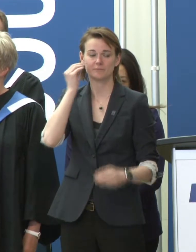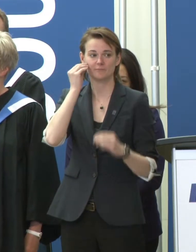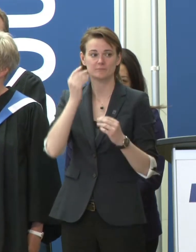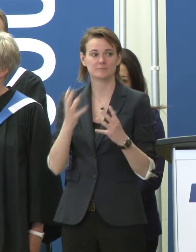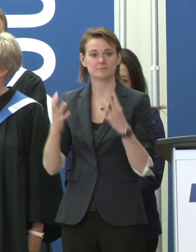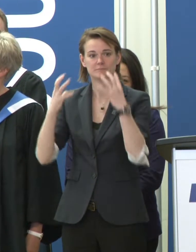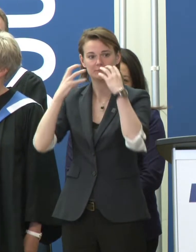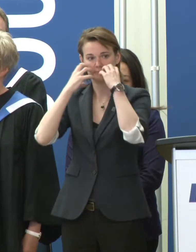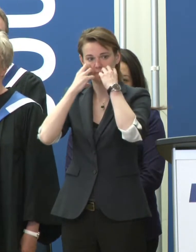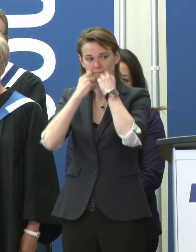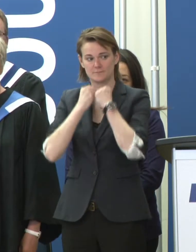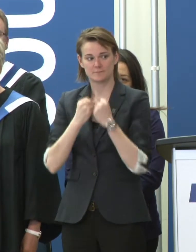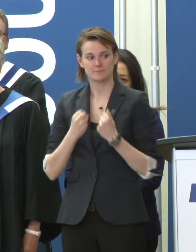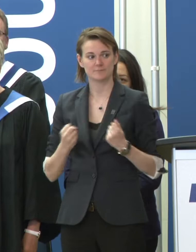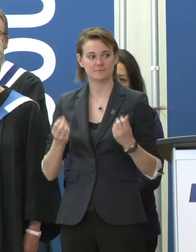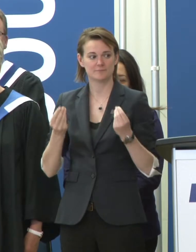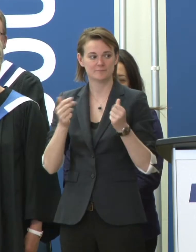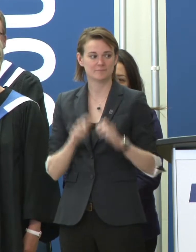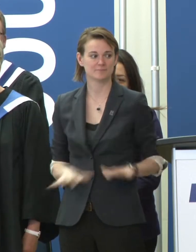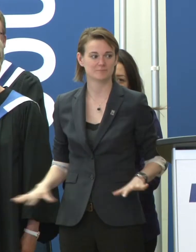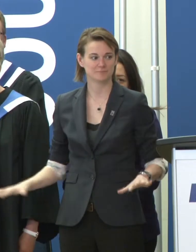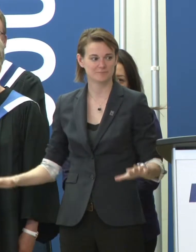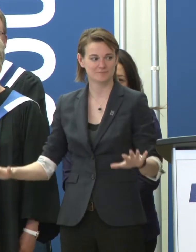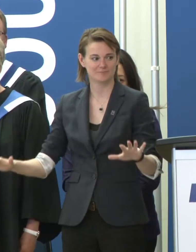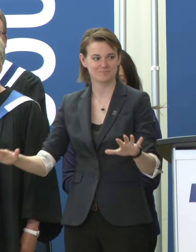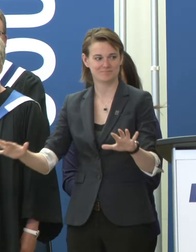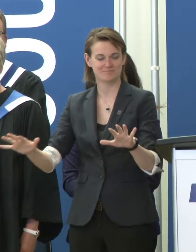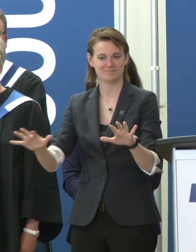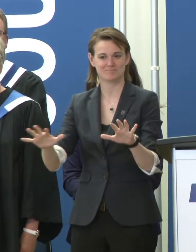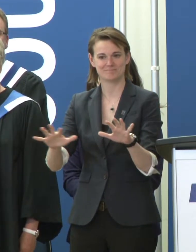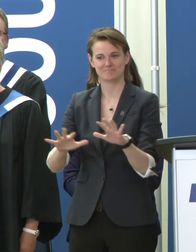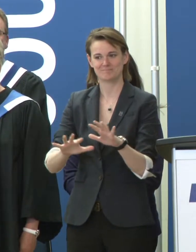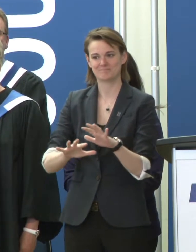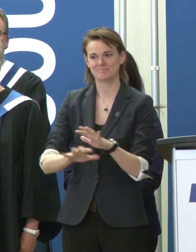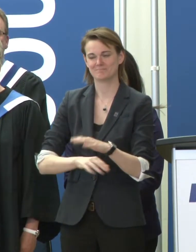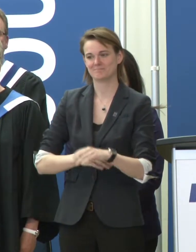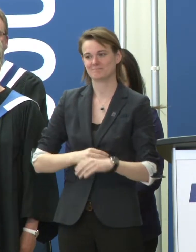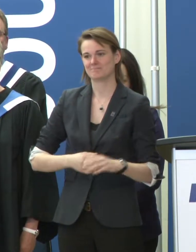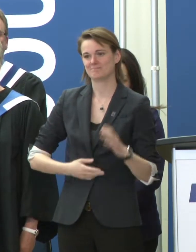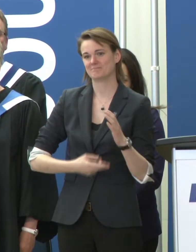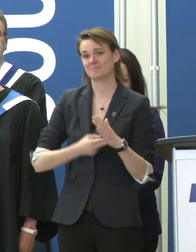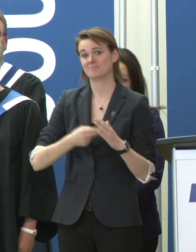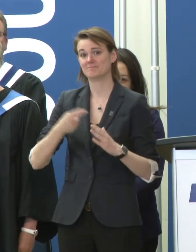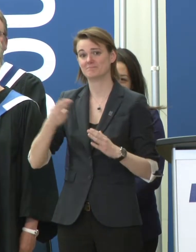our home and native land,